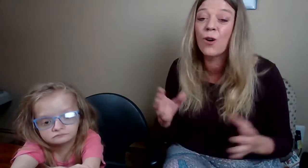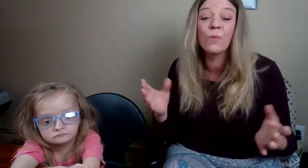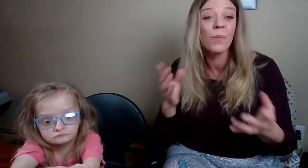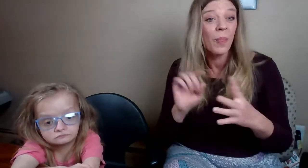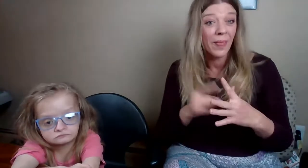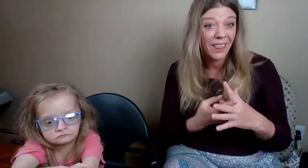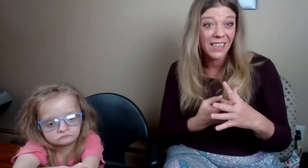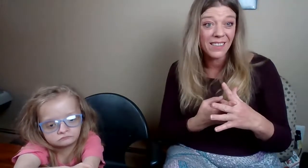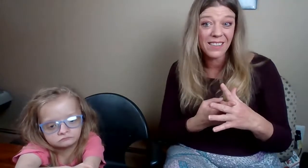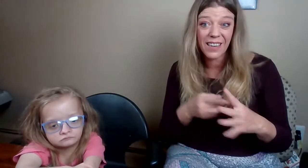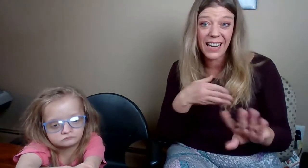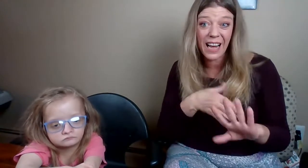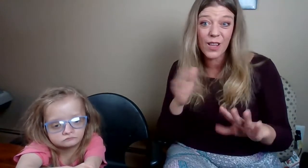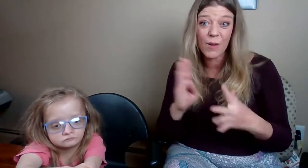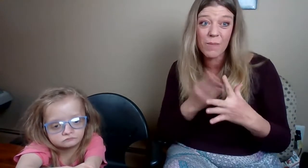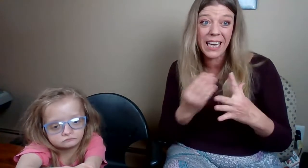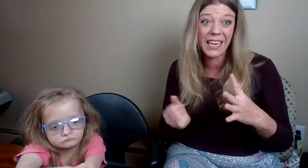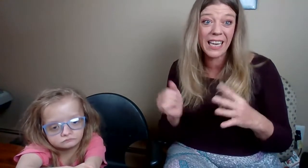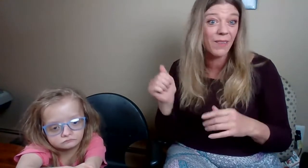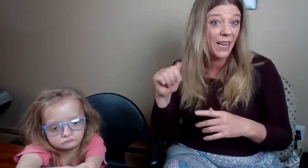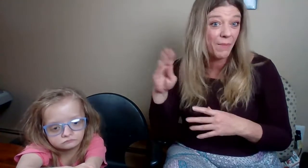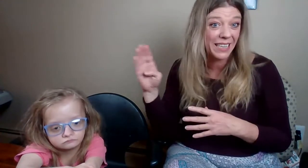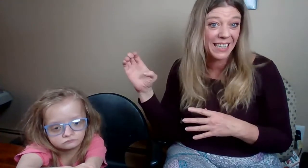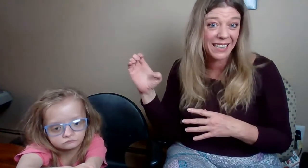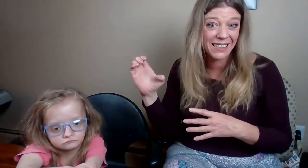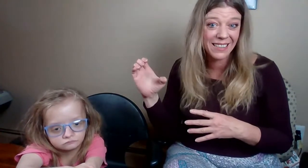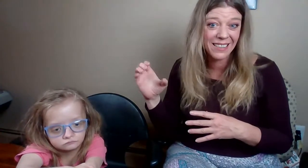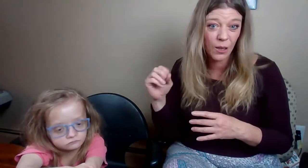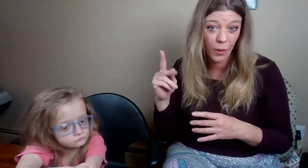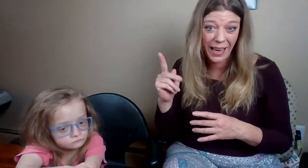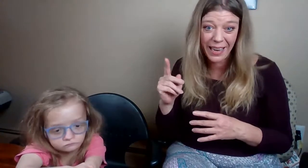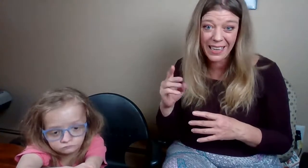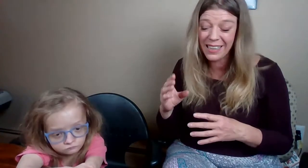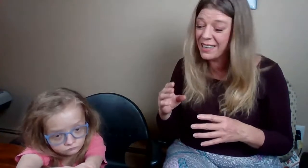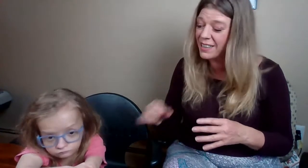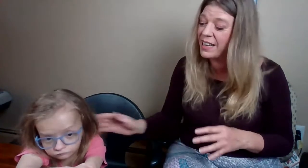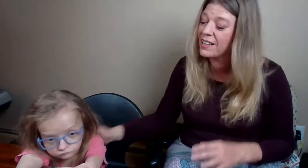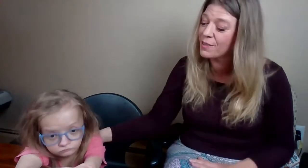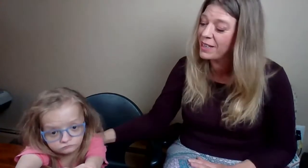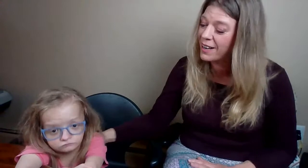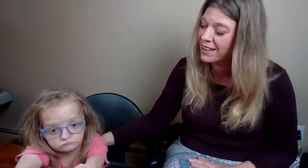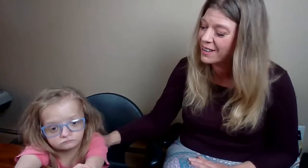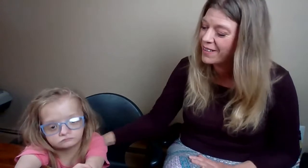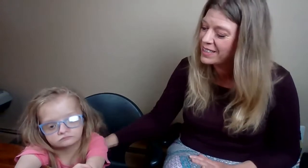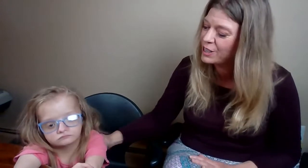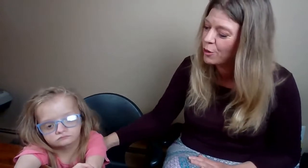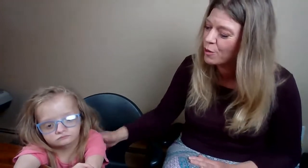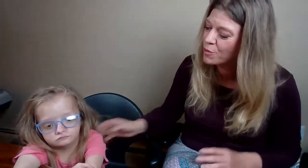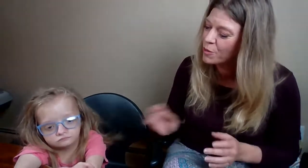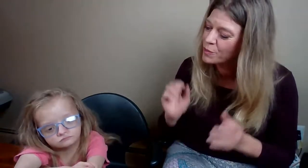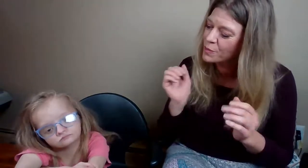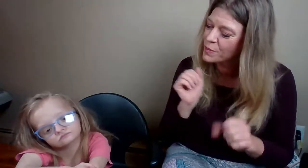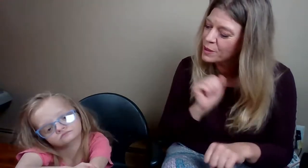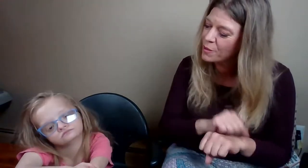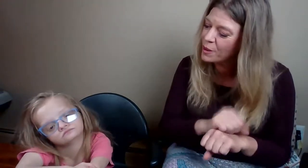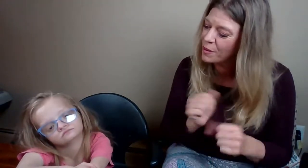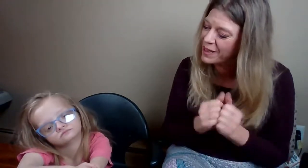So let's start at the beginning of the ABCs, okay? Yes, we are. Come on, show them. Work with